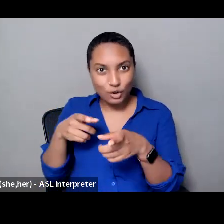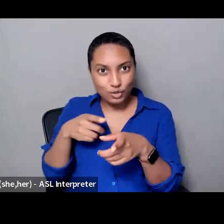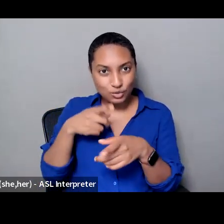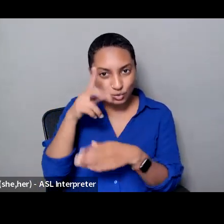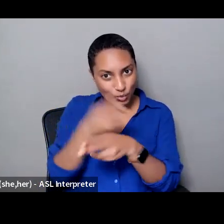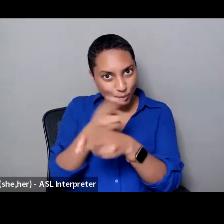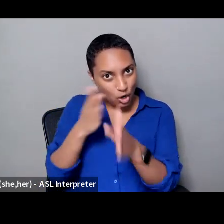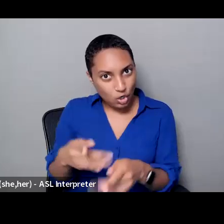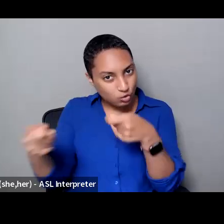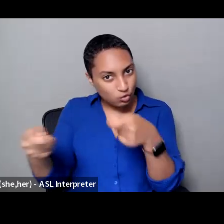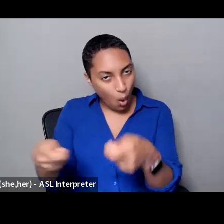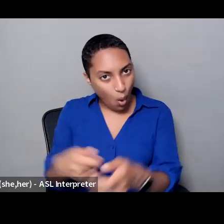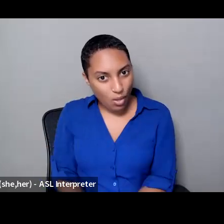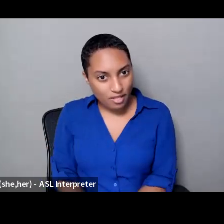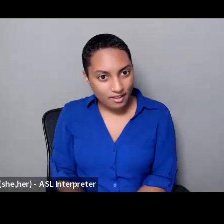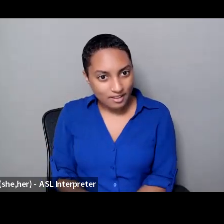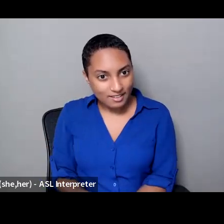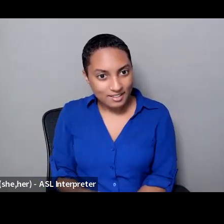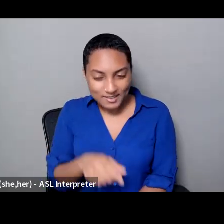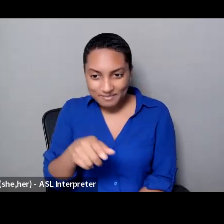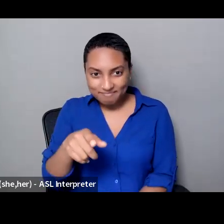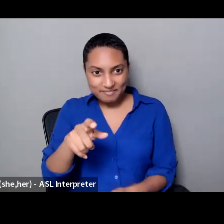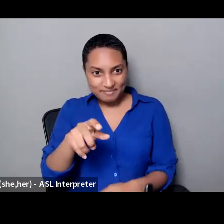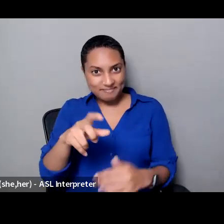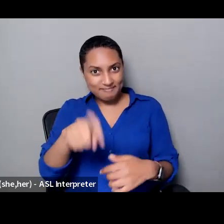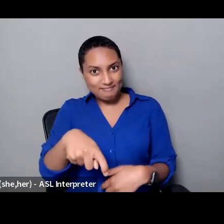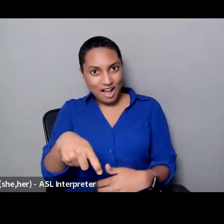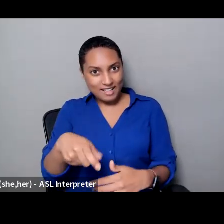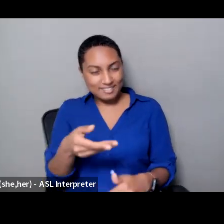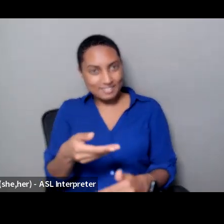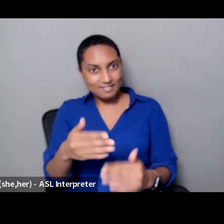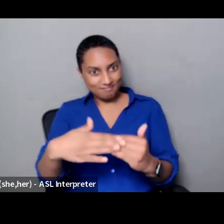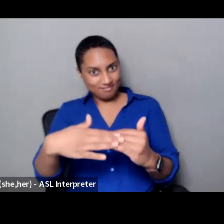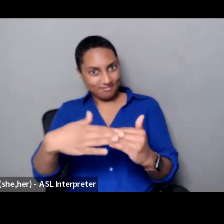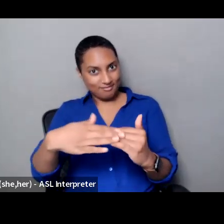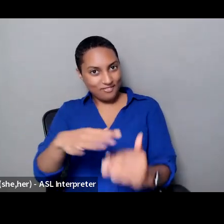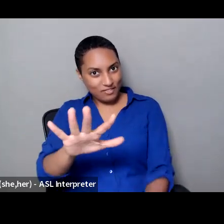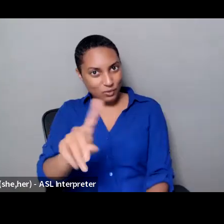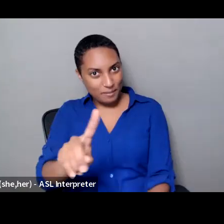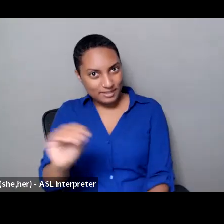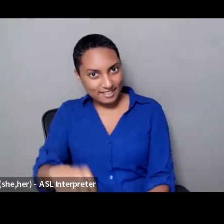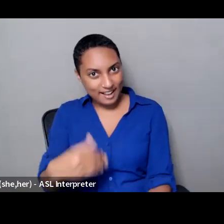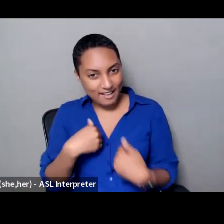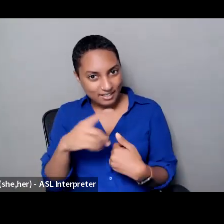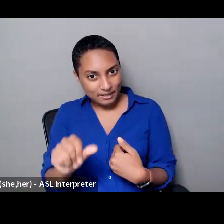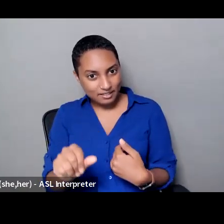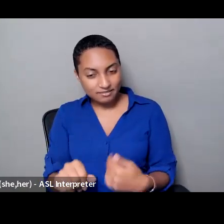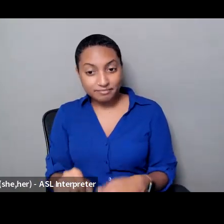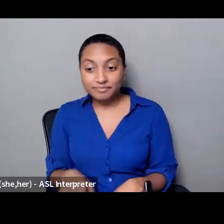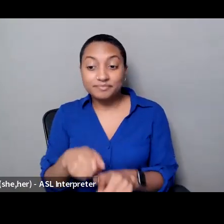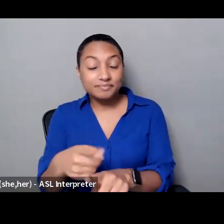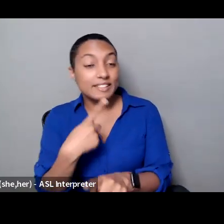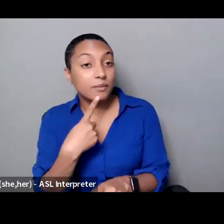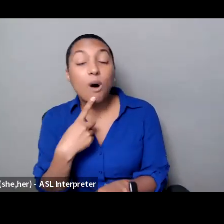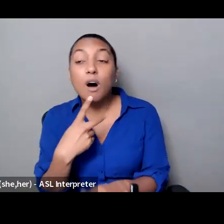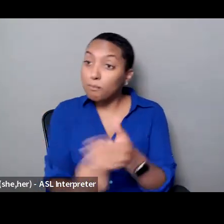And you have to have 51% of the leadership be people with disabilities. And he said, well, both my staff have disabilities. And